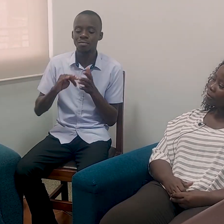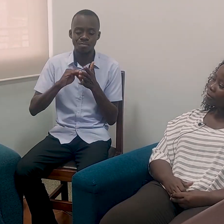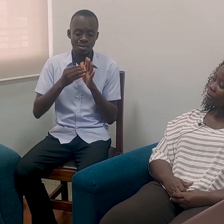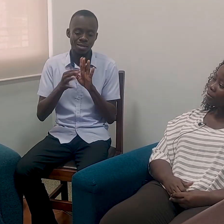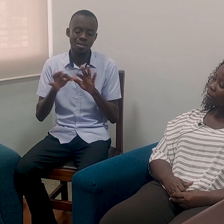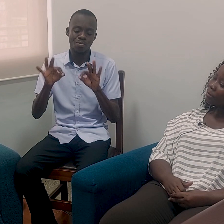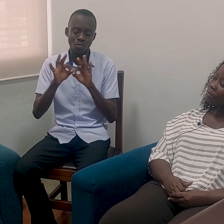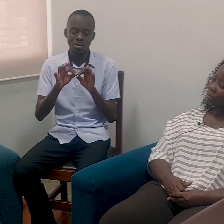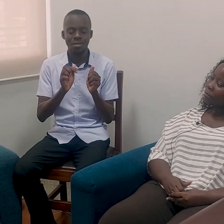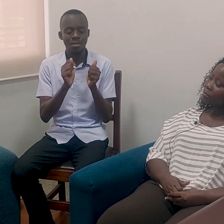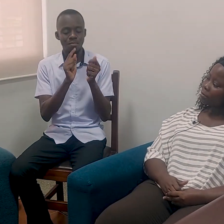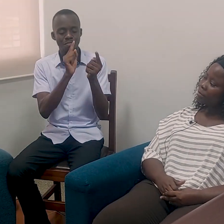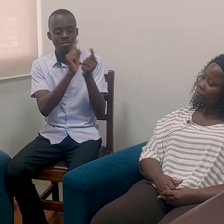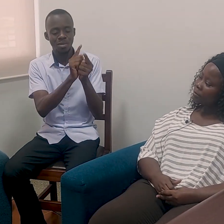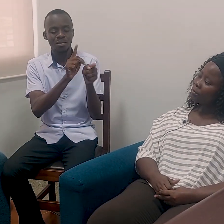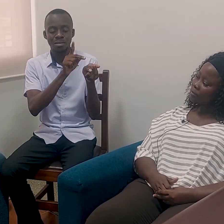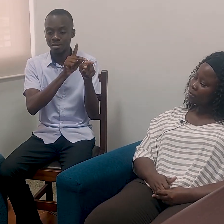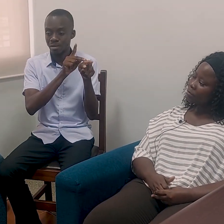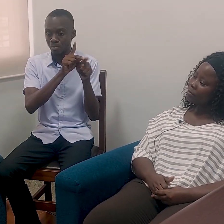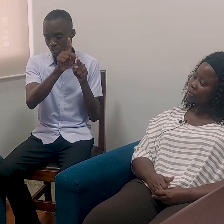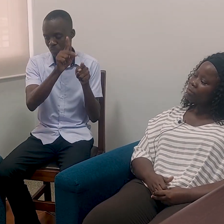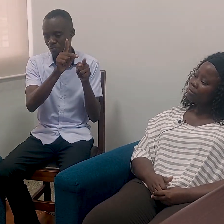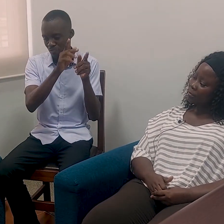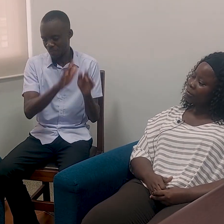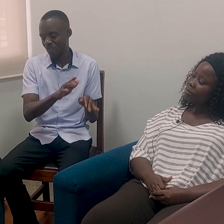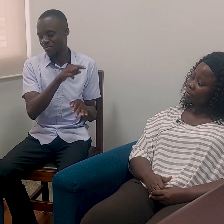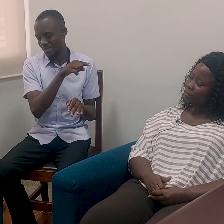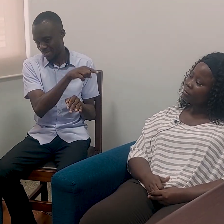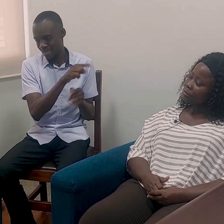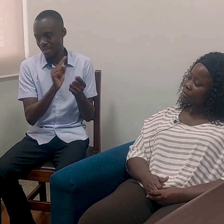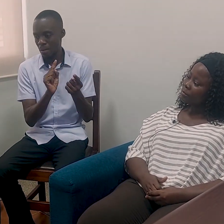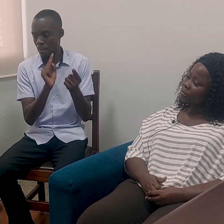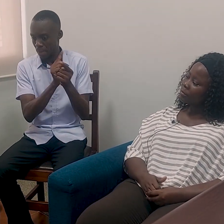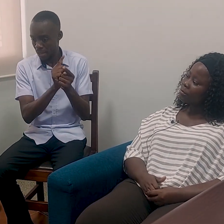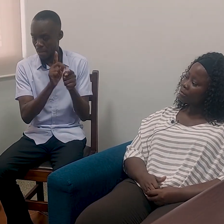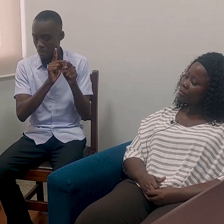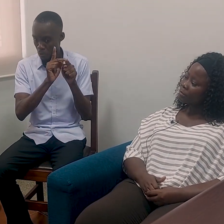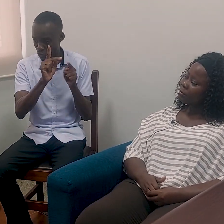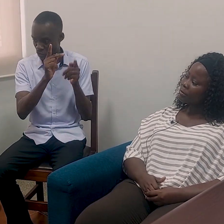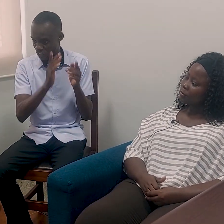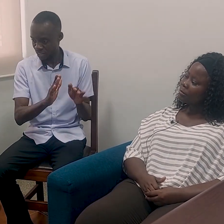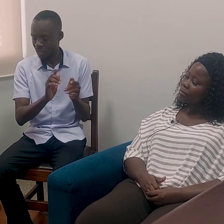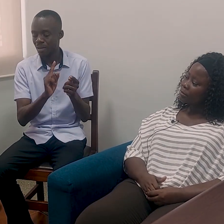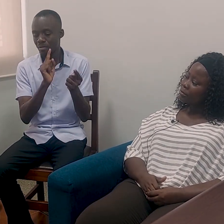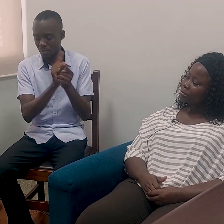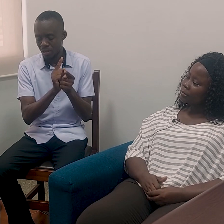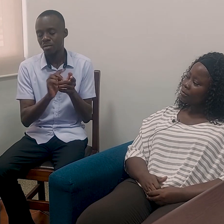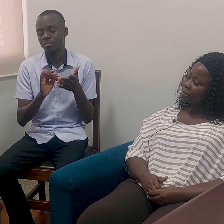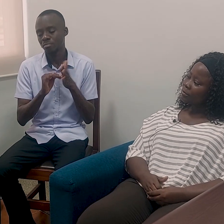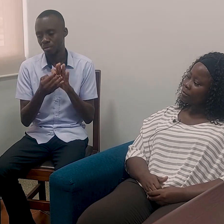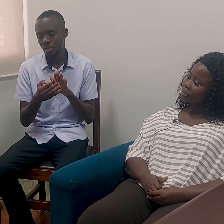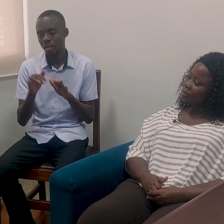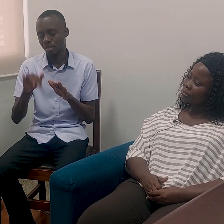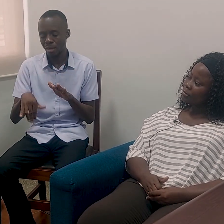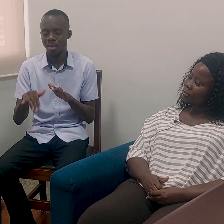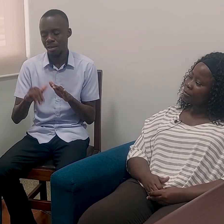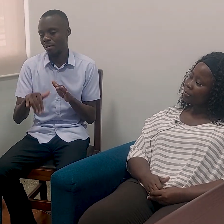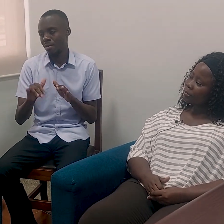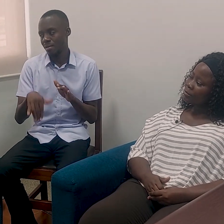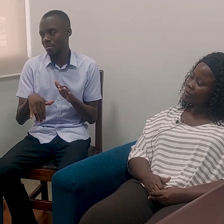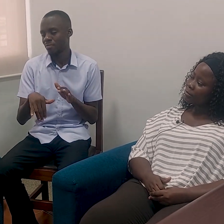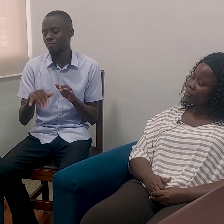to a practitioner. So that's the counseling that's not forever. Yes, that's how I like to put it. So in terms of